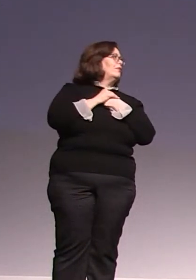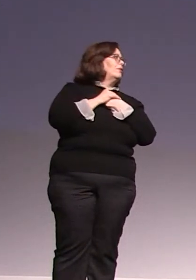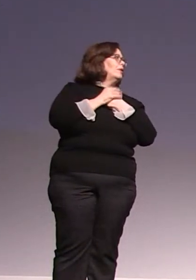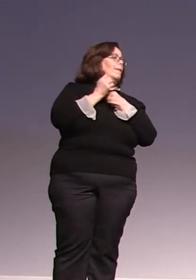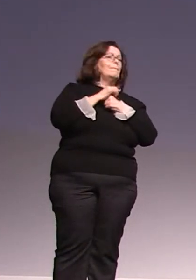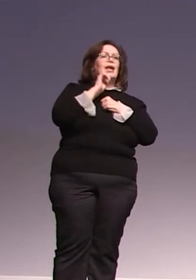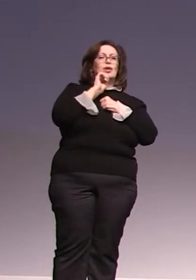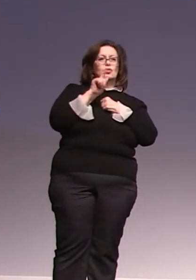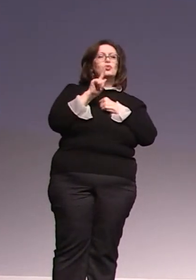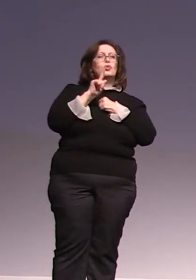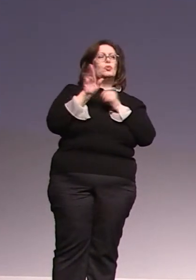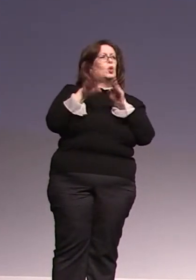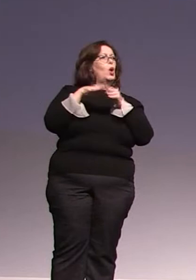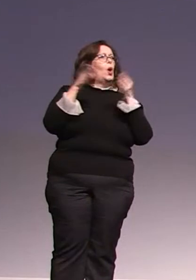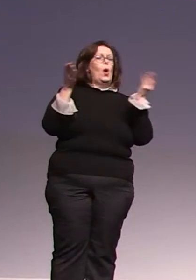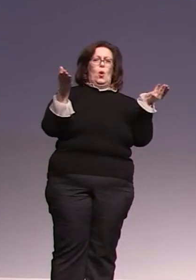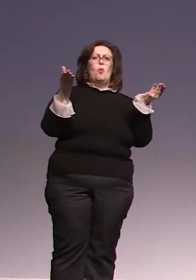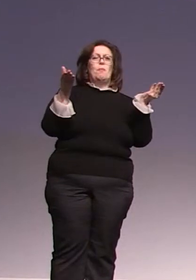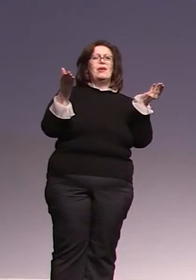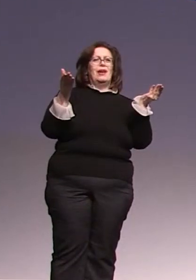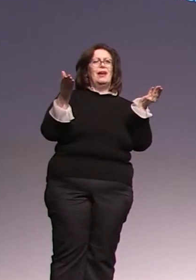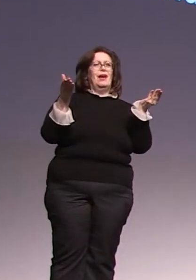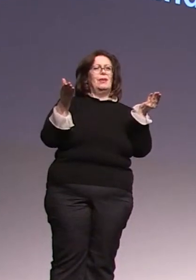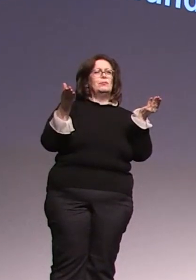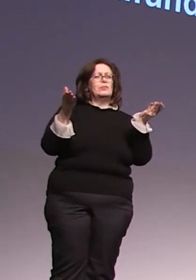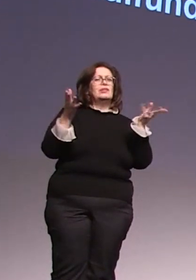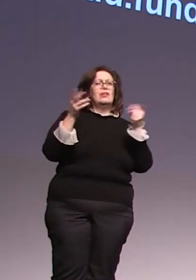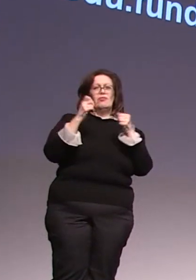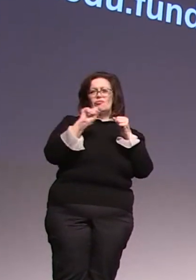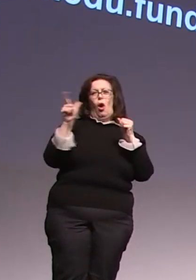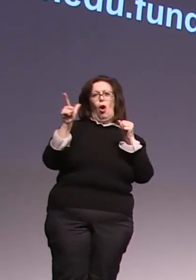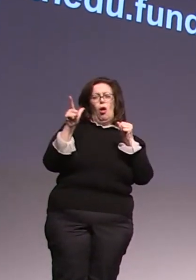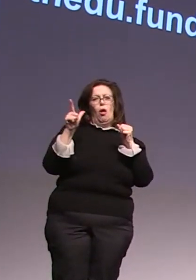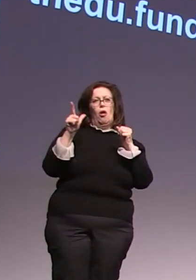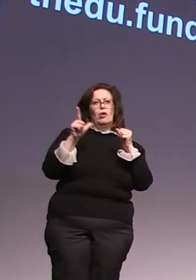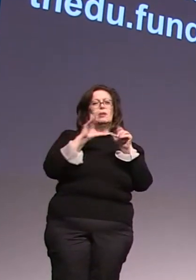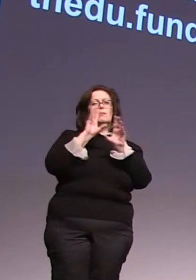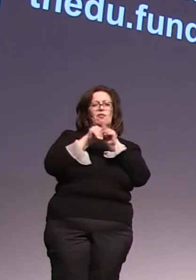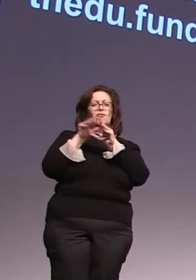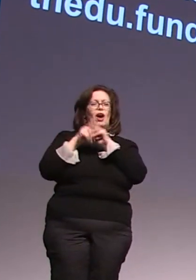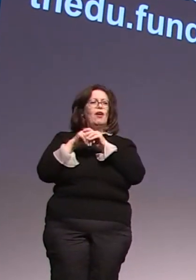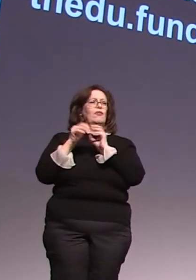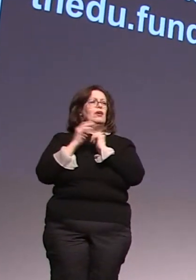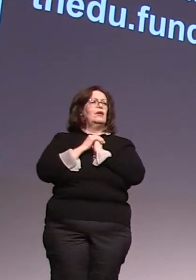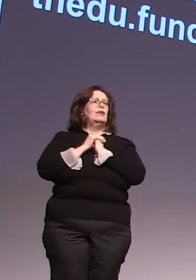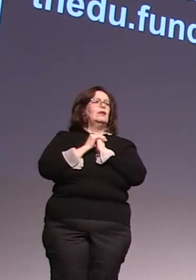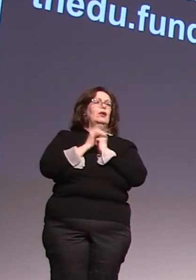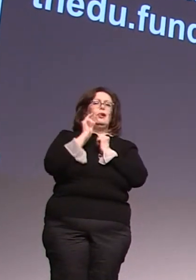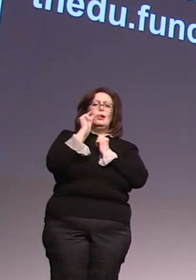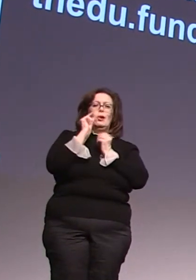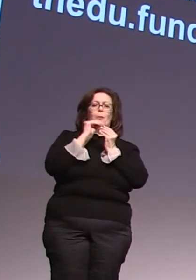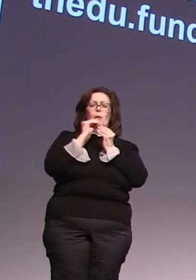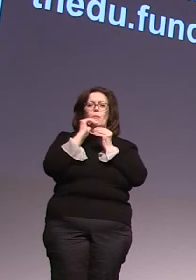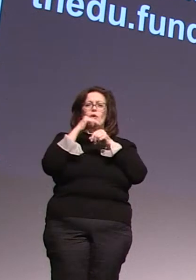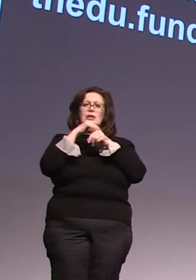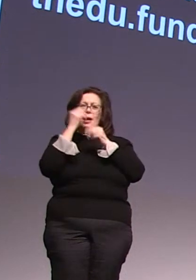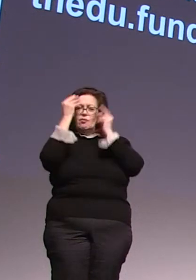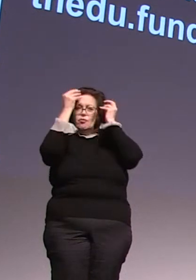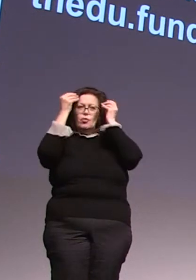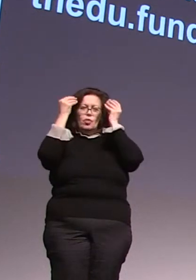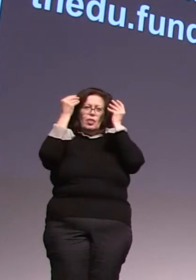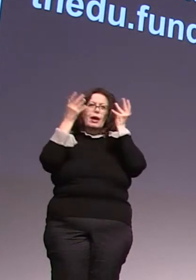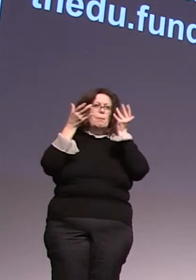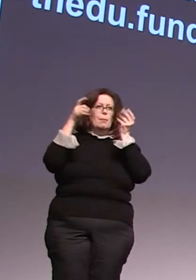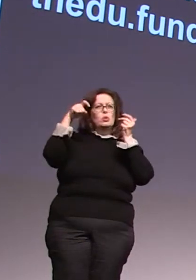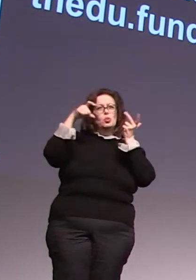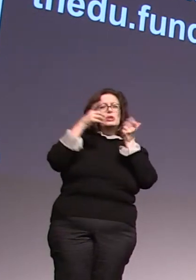make sure that we open up that time for you. So I know that's putting everyone on the spot. I'm trying to eke out a little bit more thinking time for people.